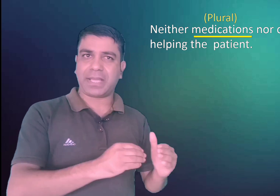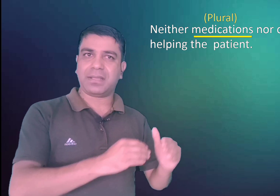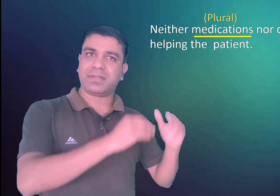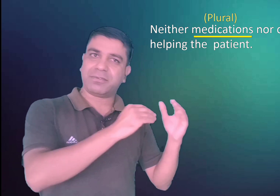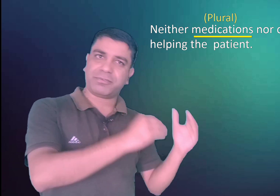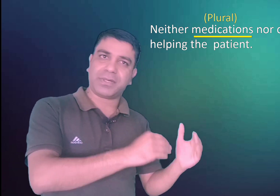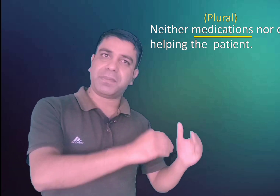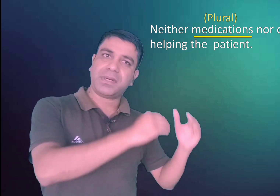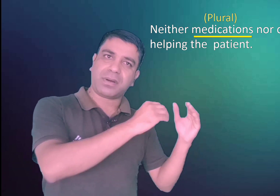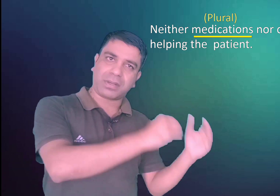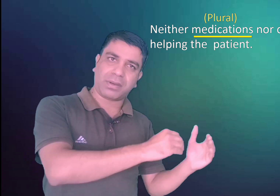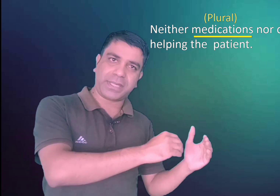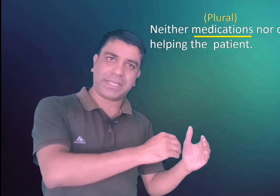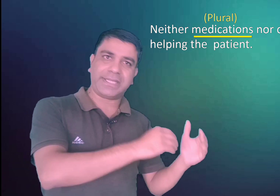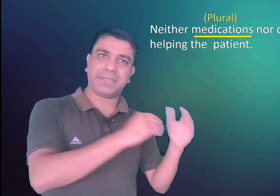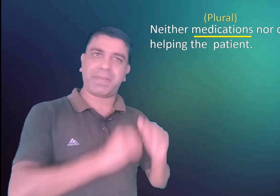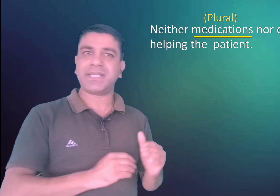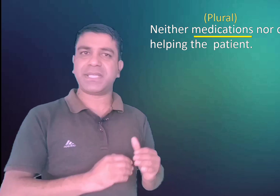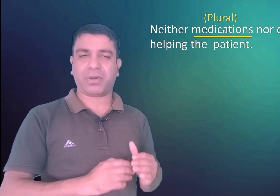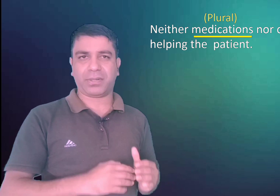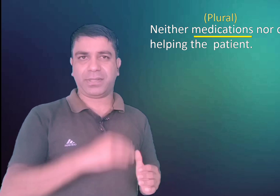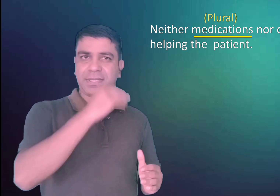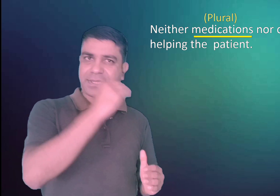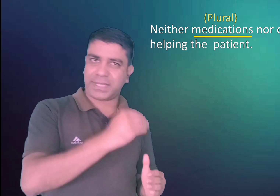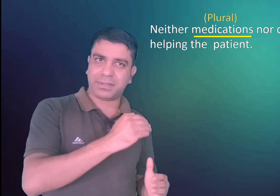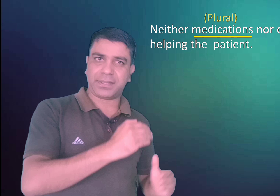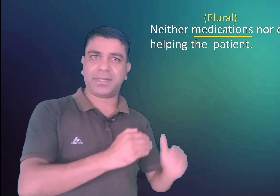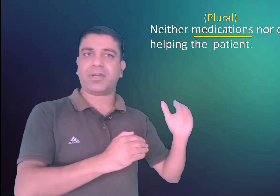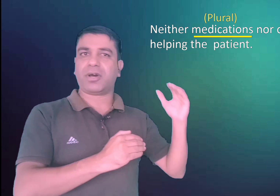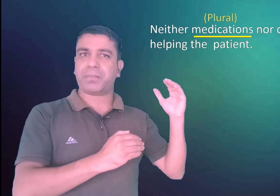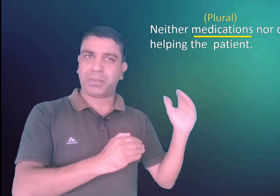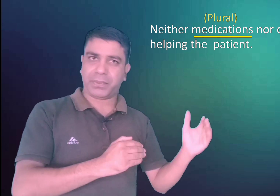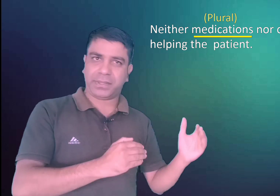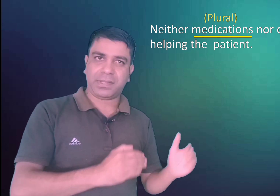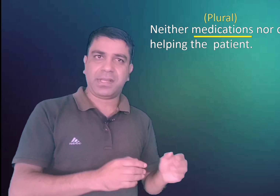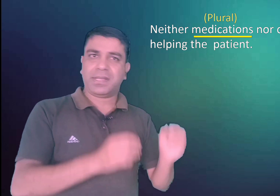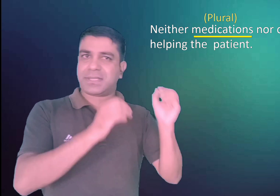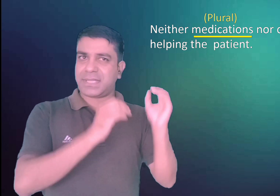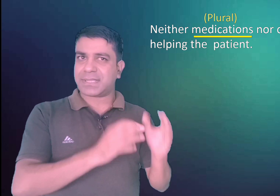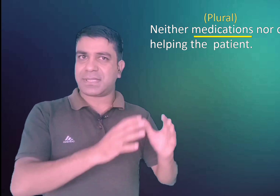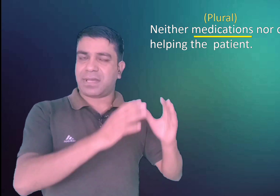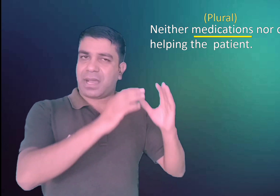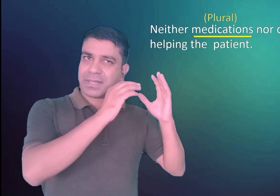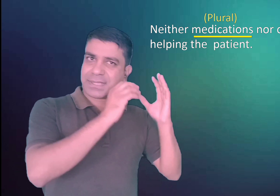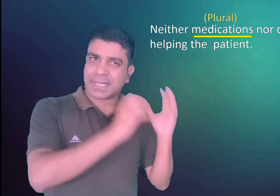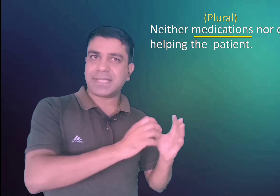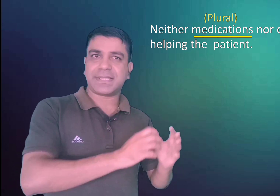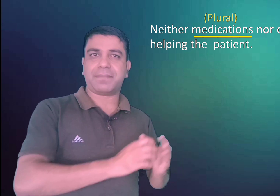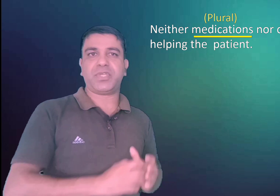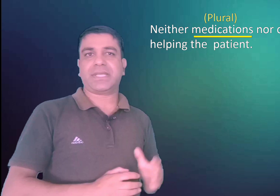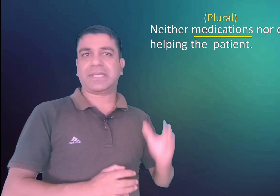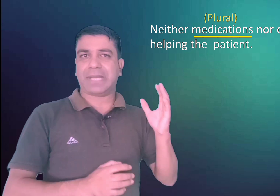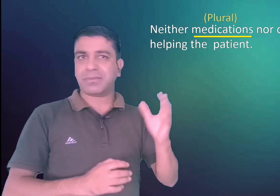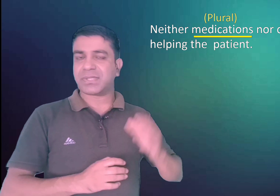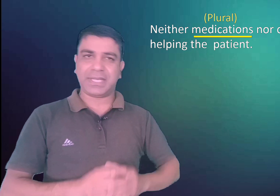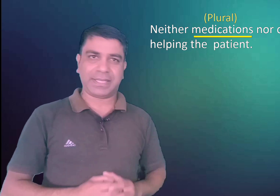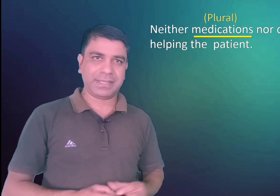supply the verb accordingly depending on singular or plural. Since our second subject, counseling,